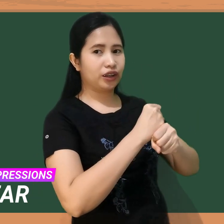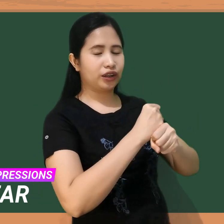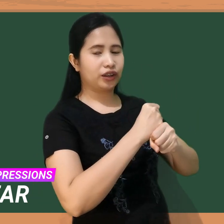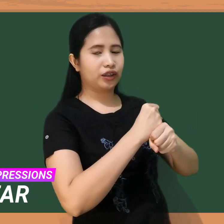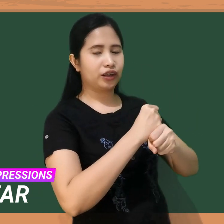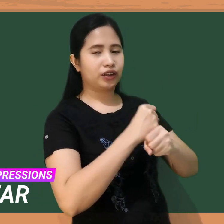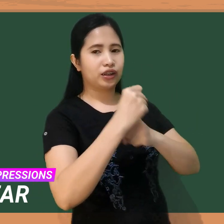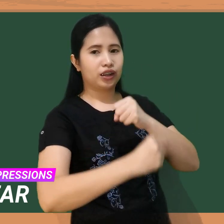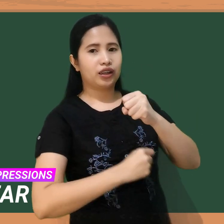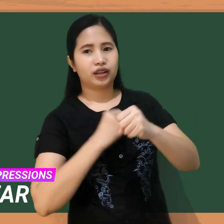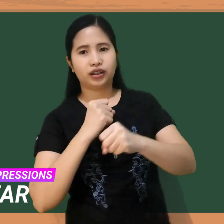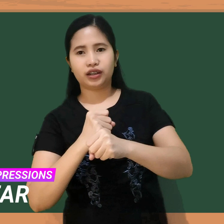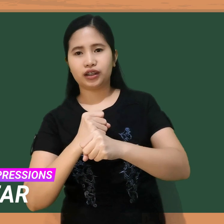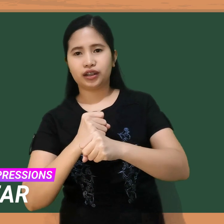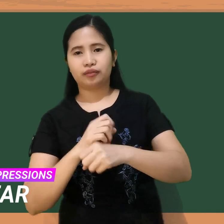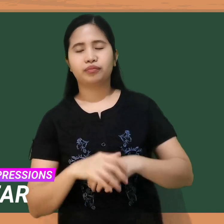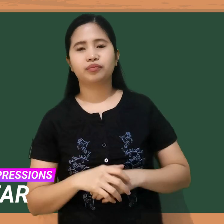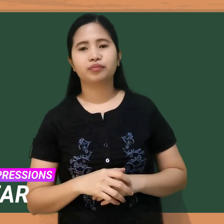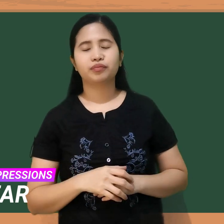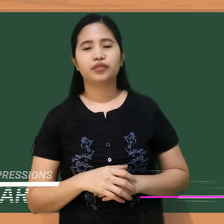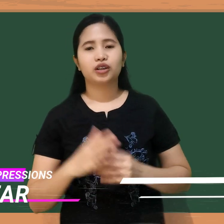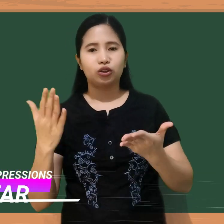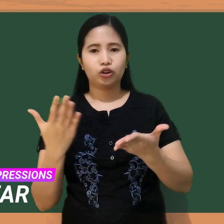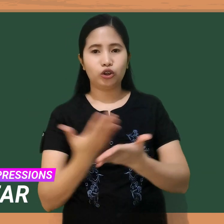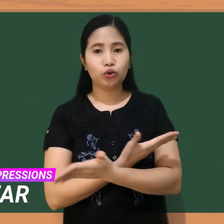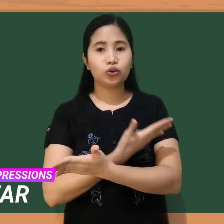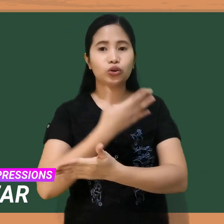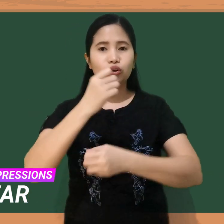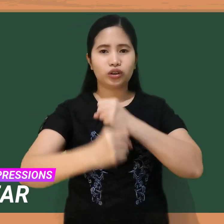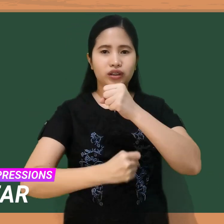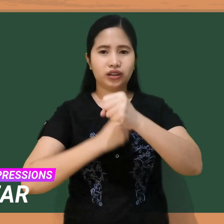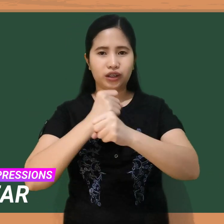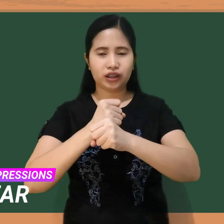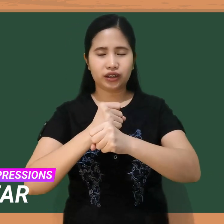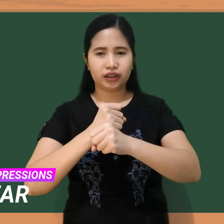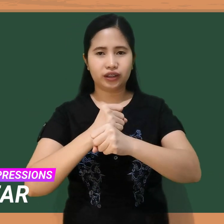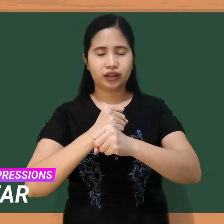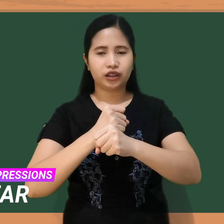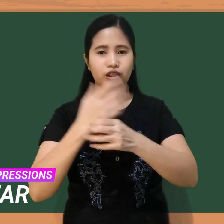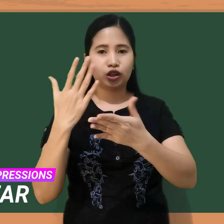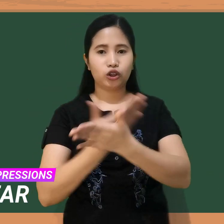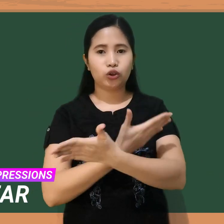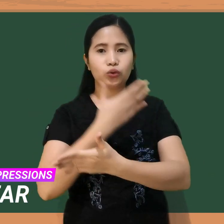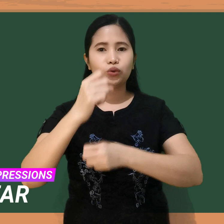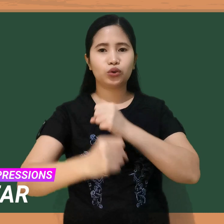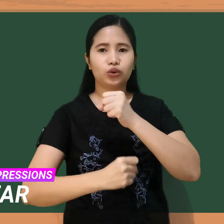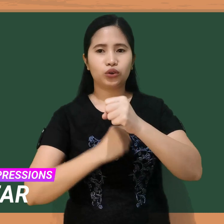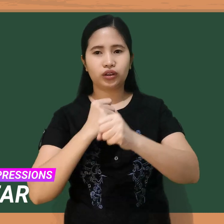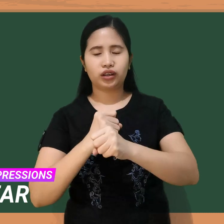year. Year. So, new year. New